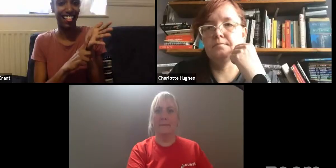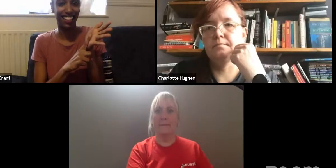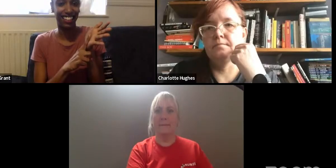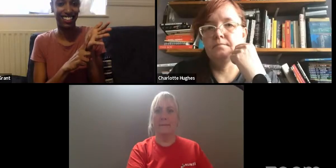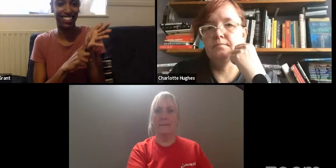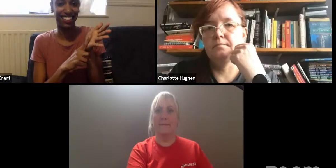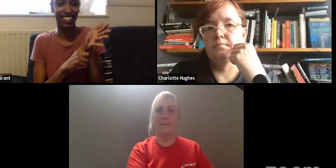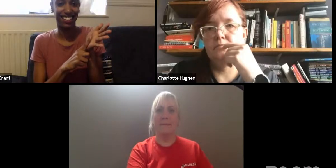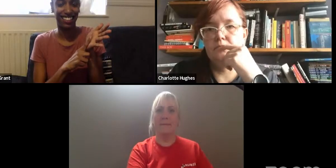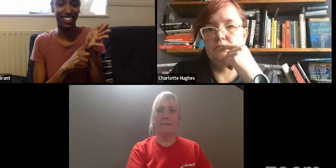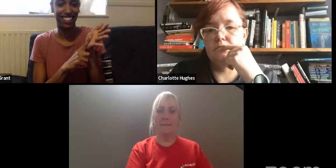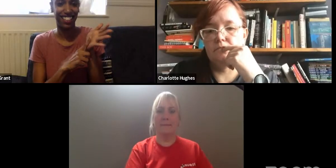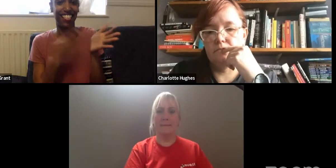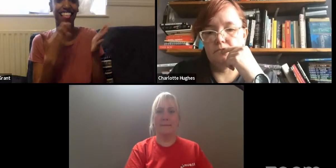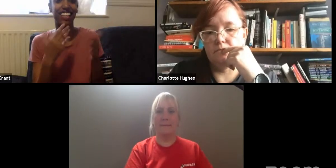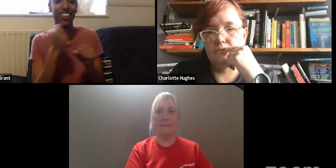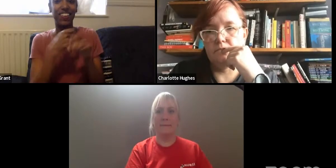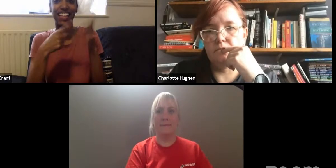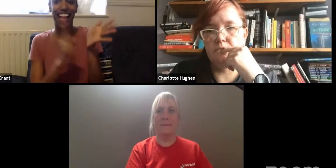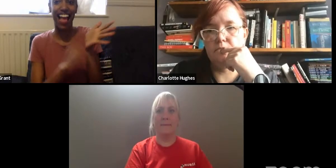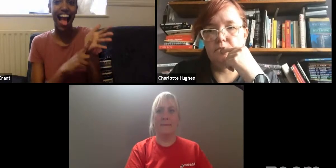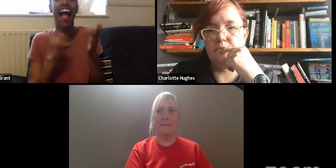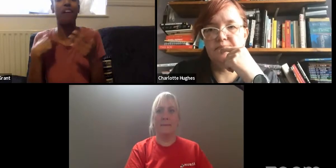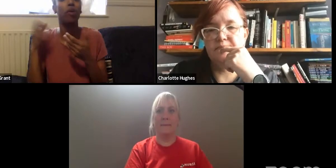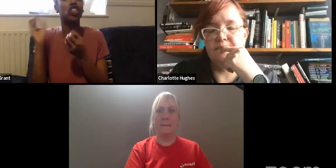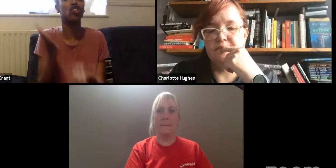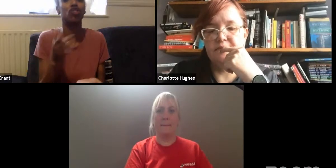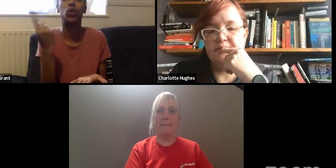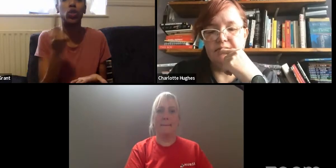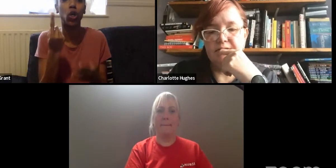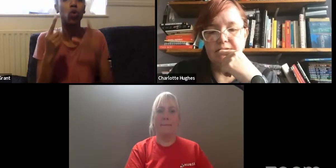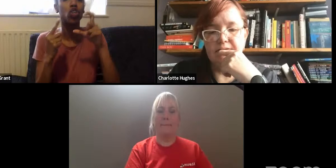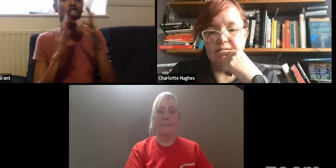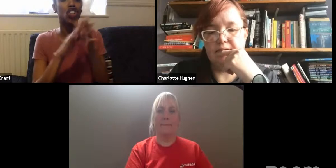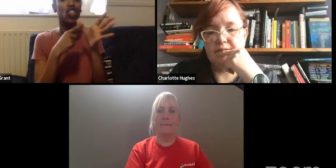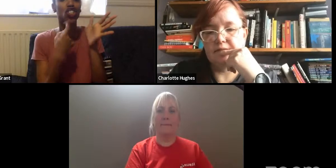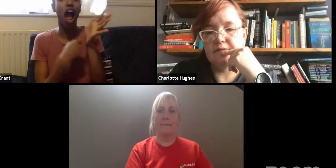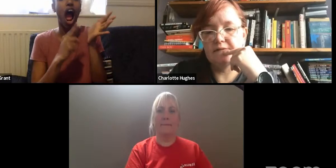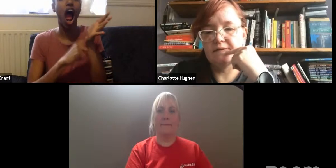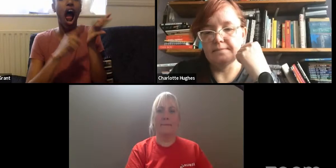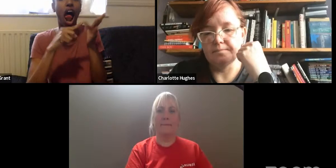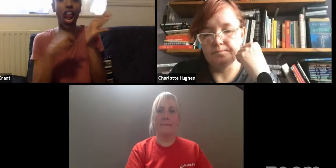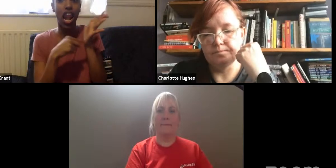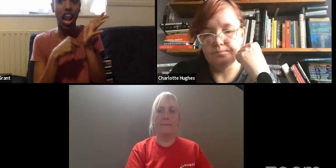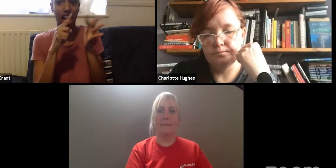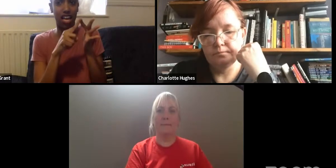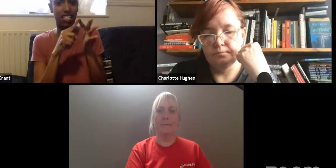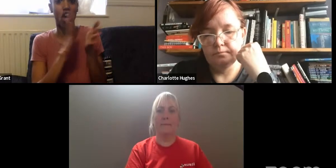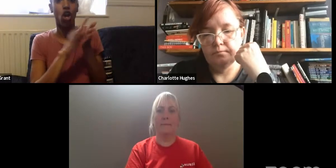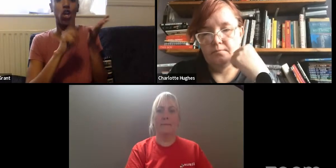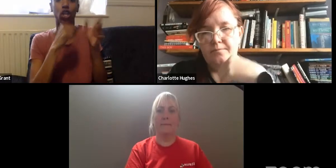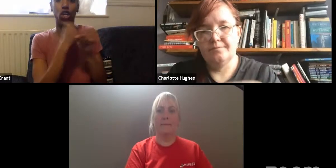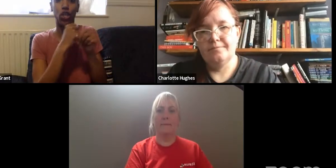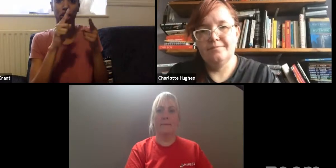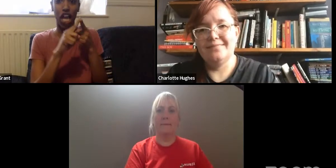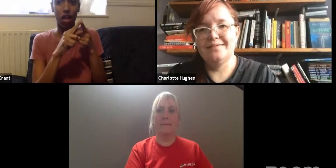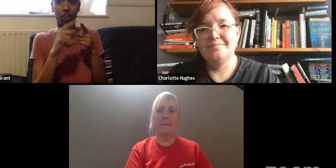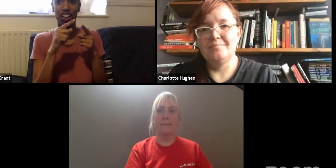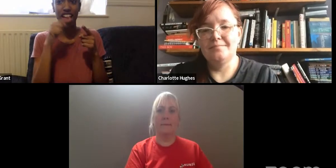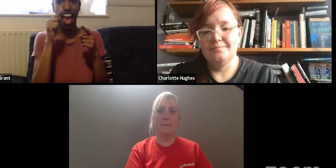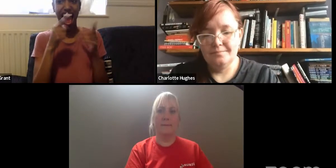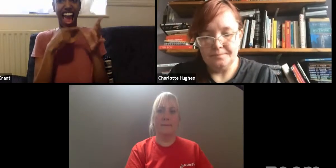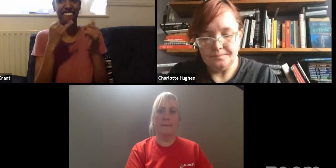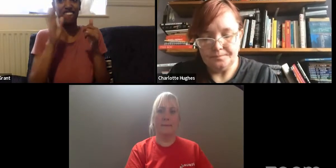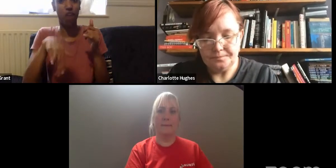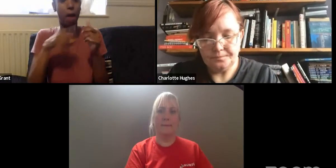Thank you so much, Gail. Thank you. And next I'd like to introduce Charlotte